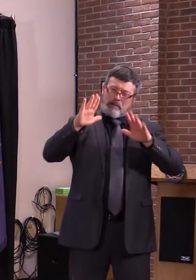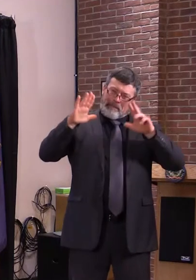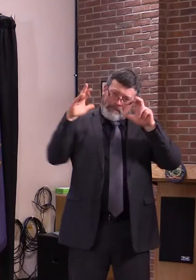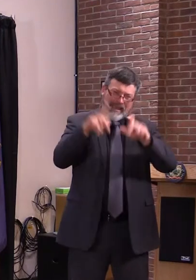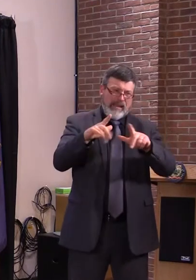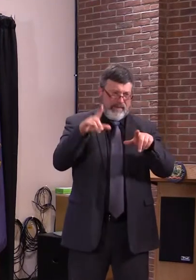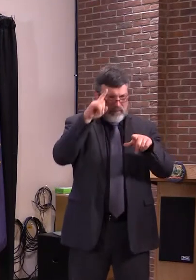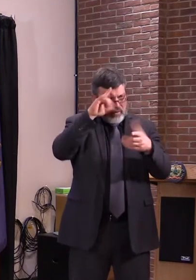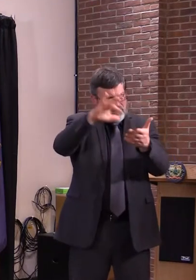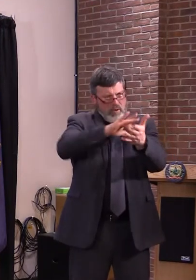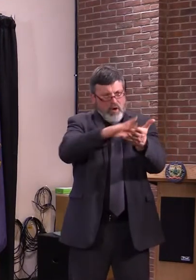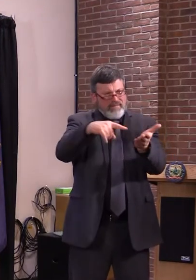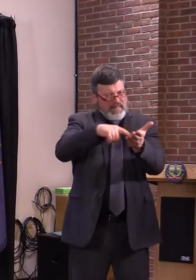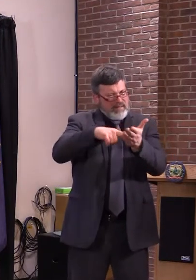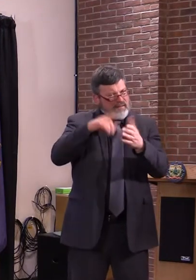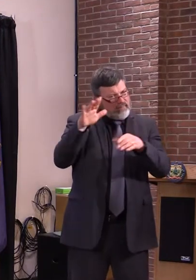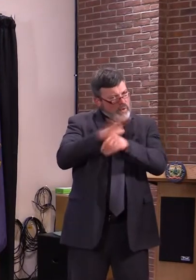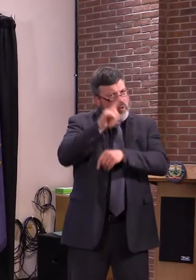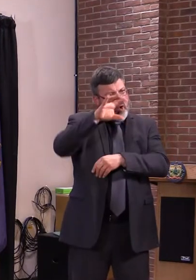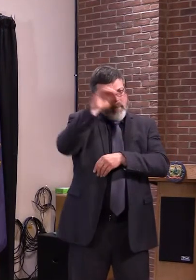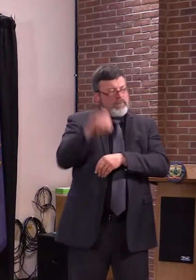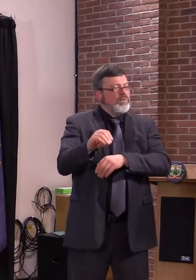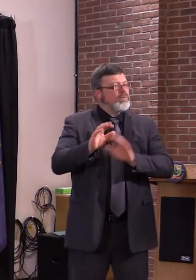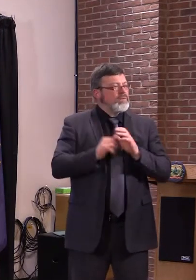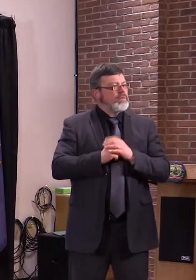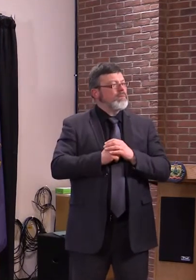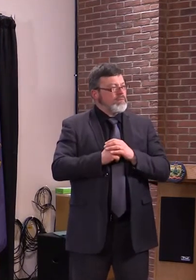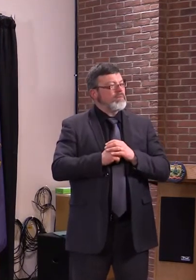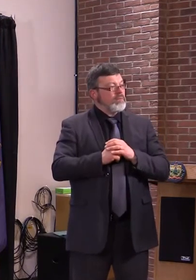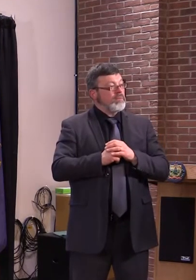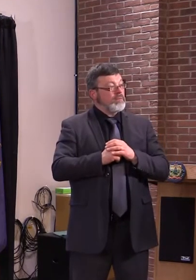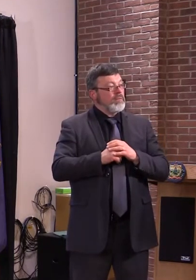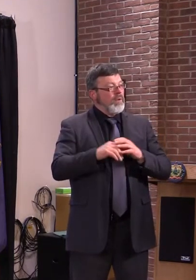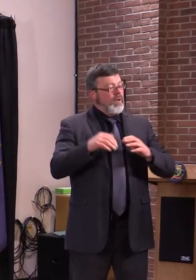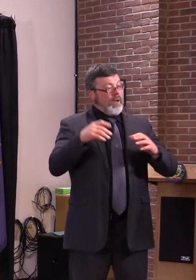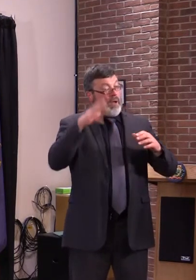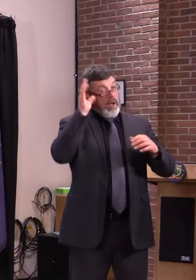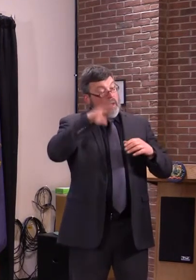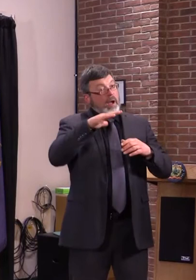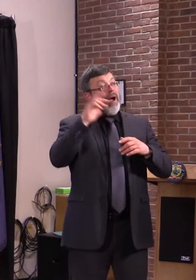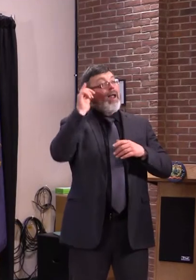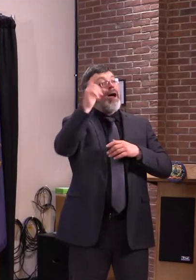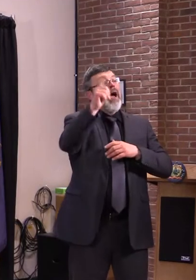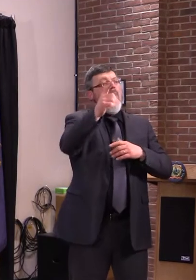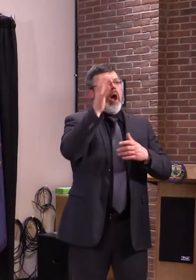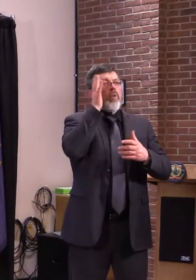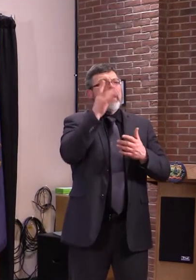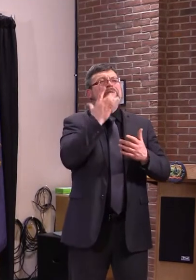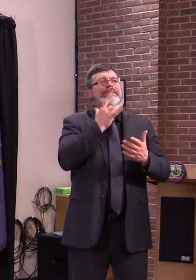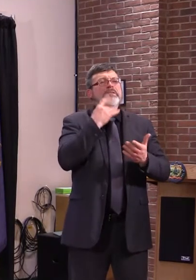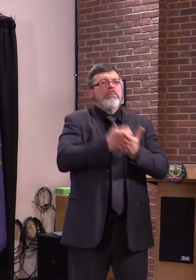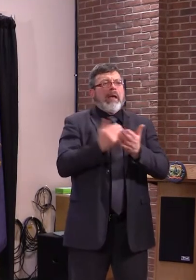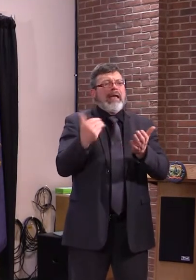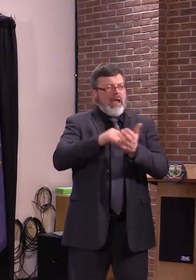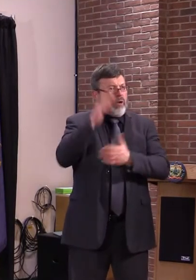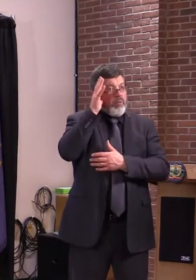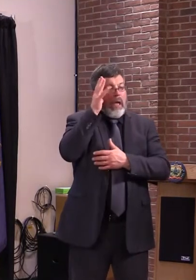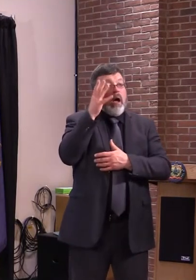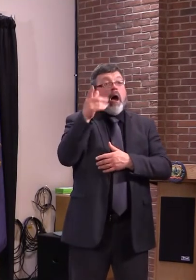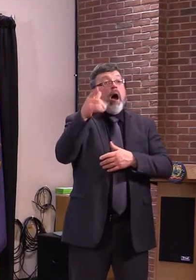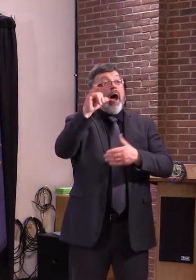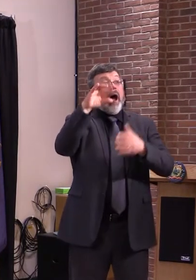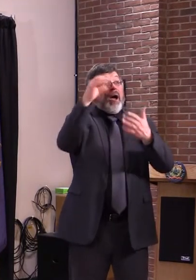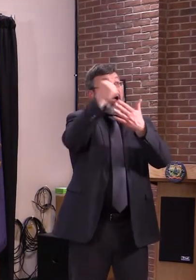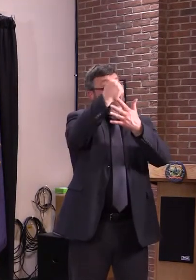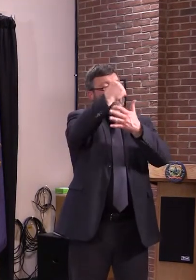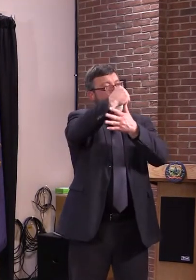and initiative that gets top billing when money is tight, but it should be a prime consideration before funds are